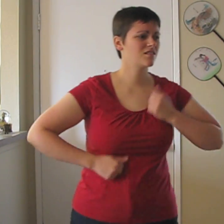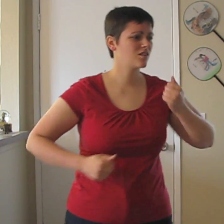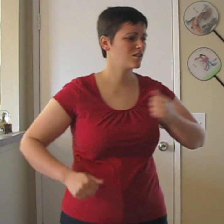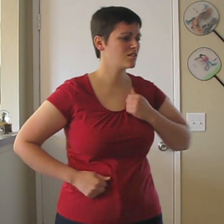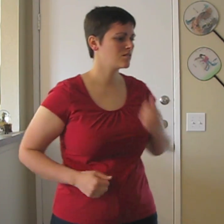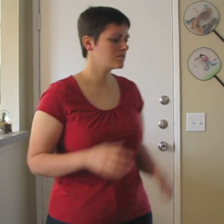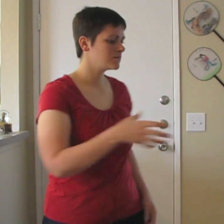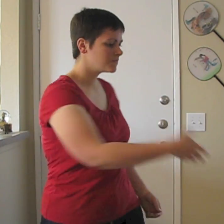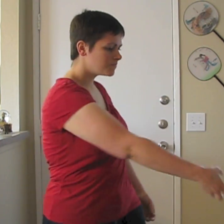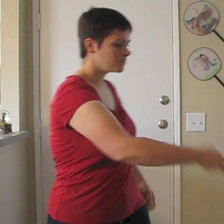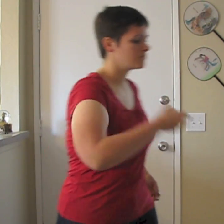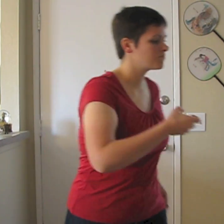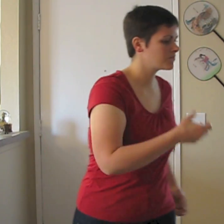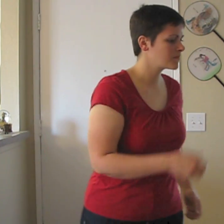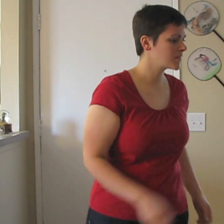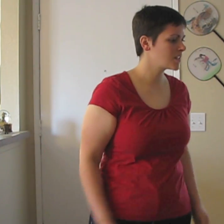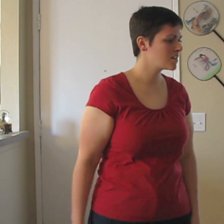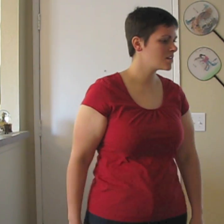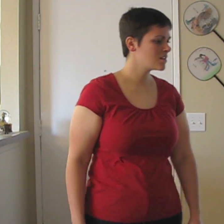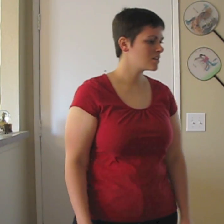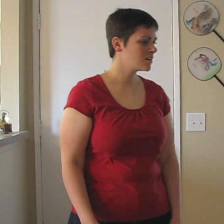until a Roman soldier grabbed my arm and